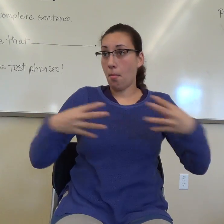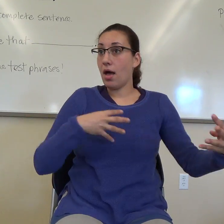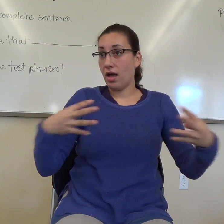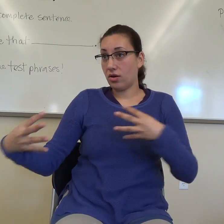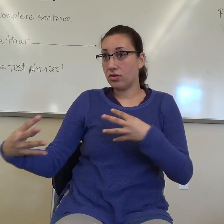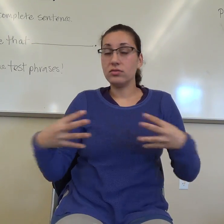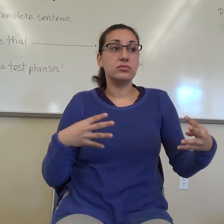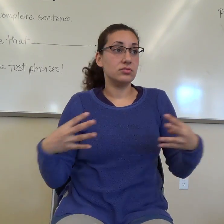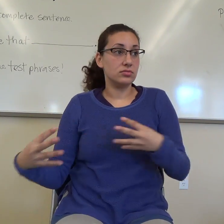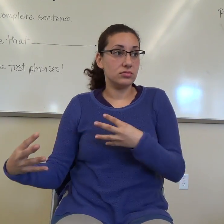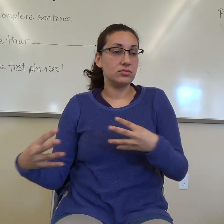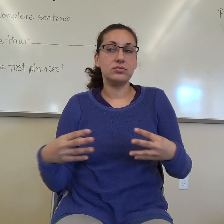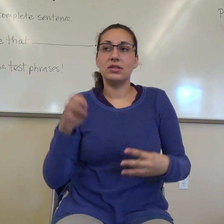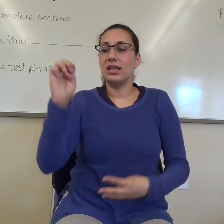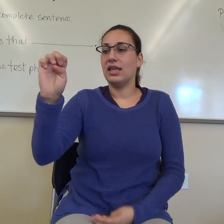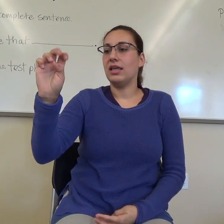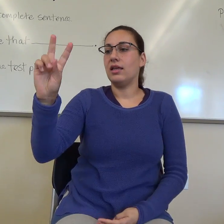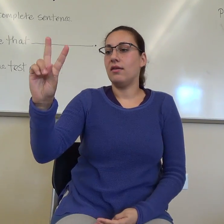is evoked, and what does this mean?